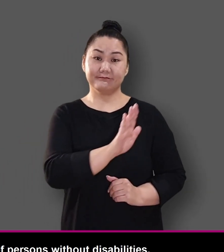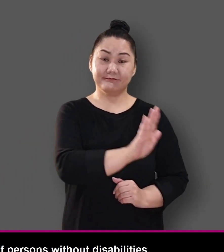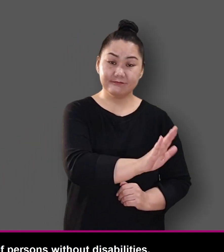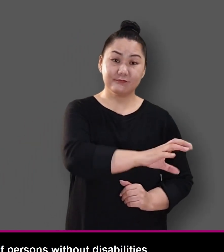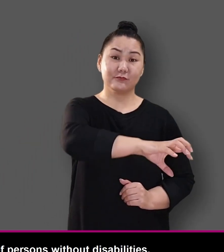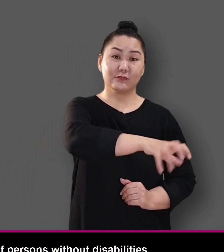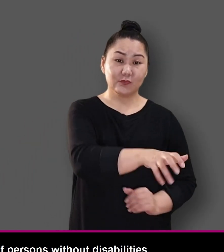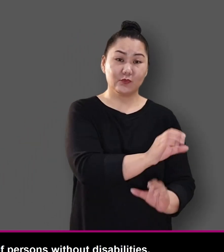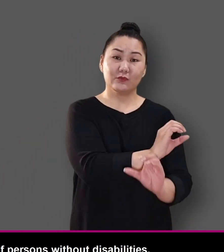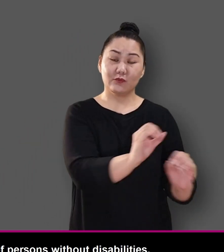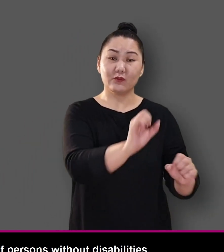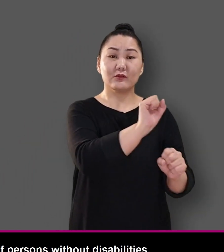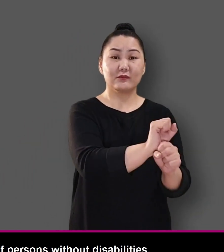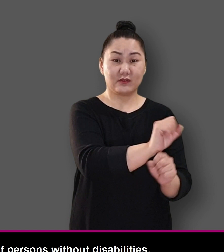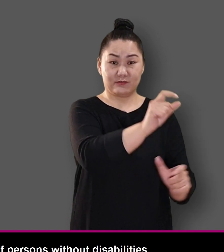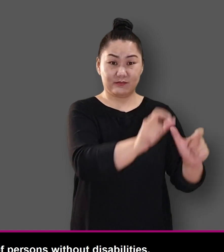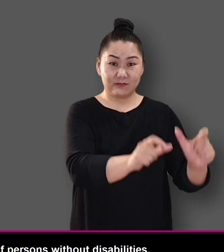of that of persons without disabilities.